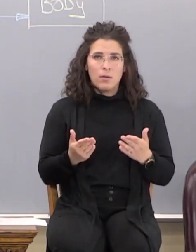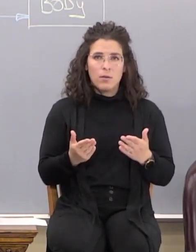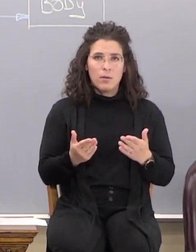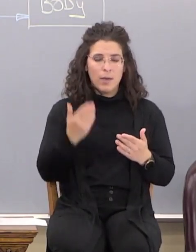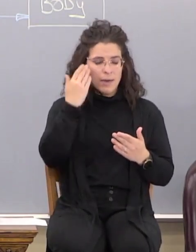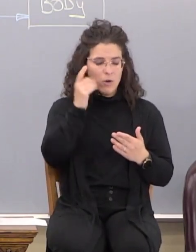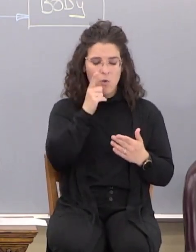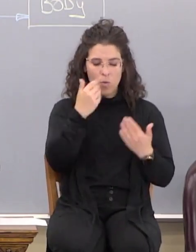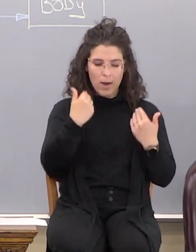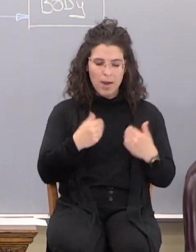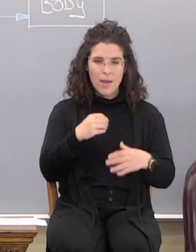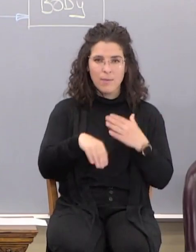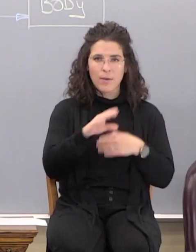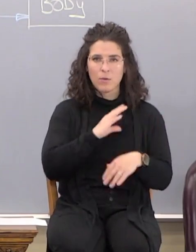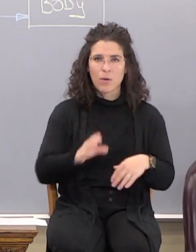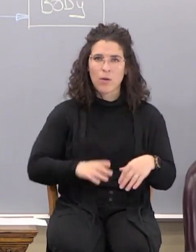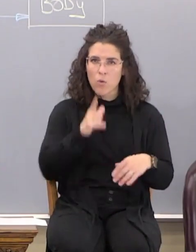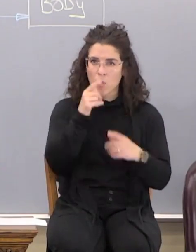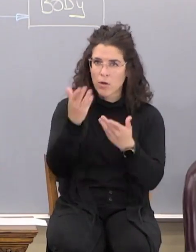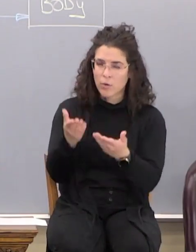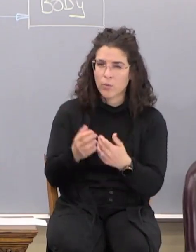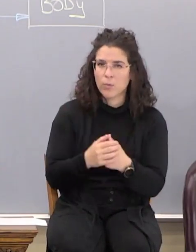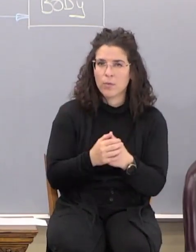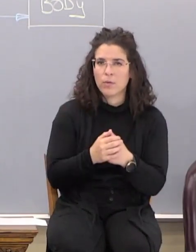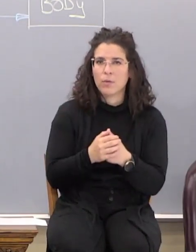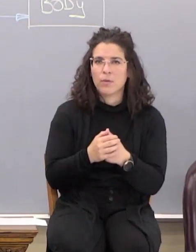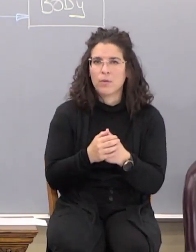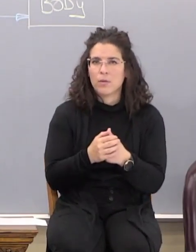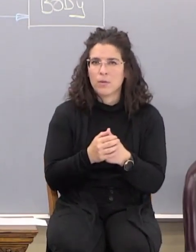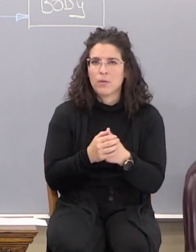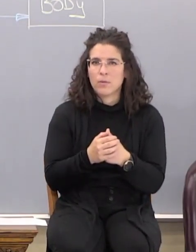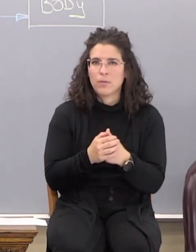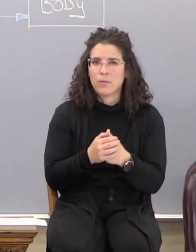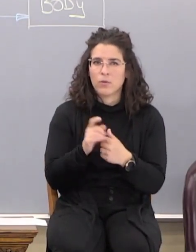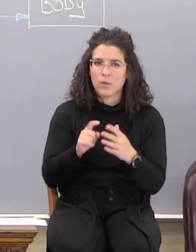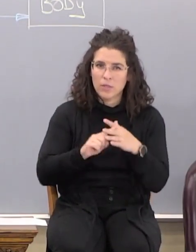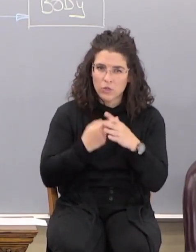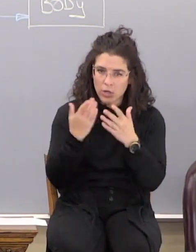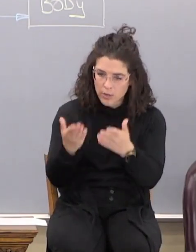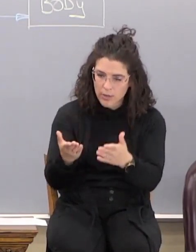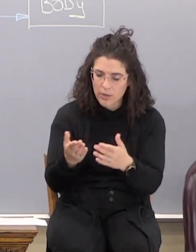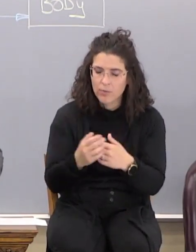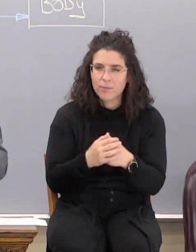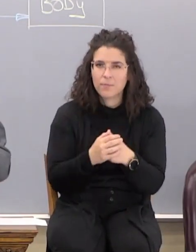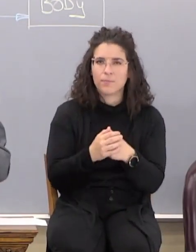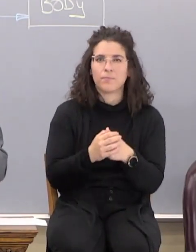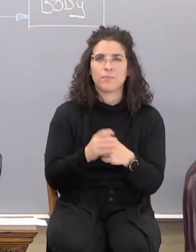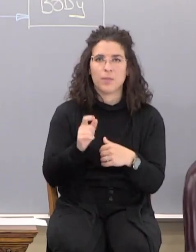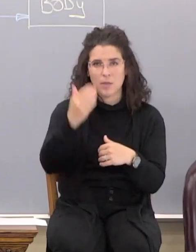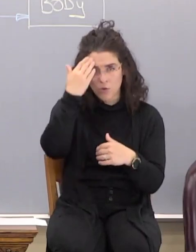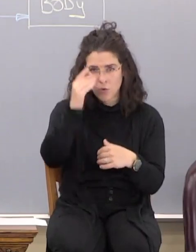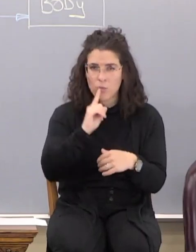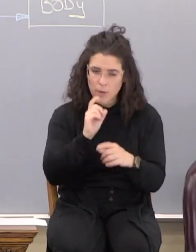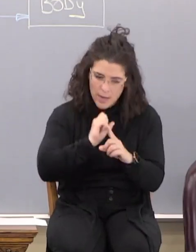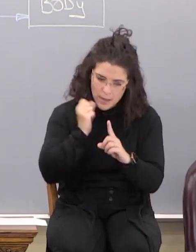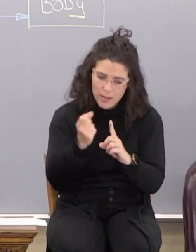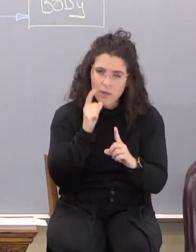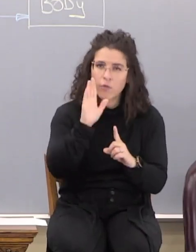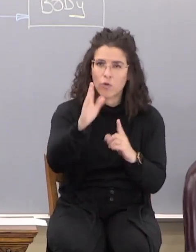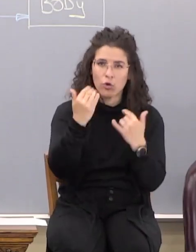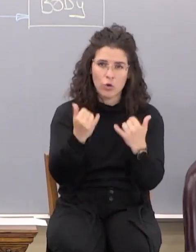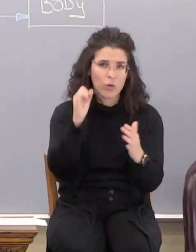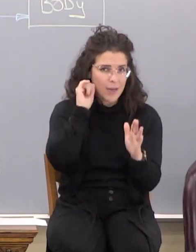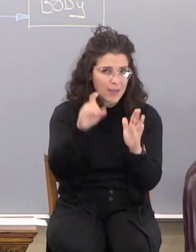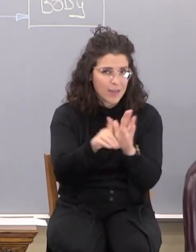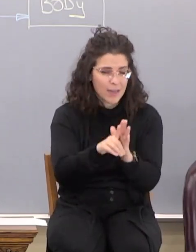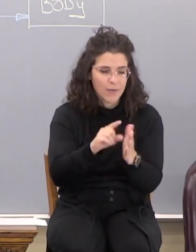I know who I am in Christ. Who are you? You got to start there. You got to know the reality of your current identity. That's